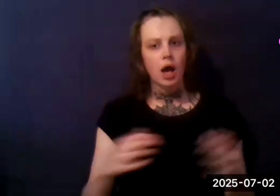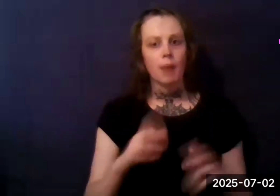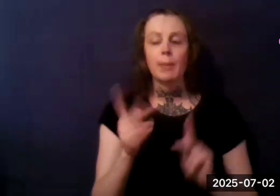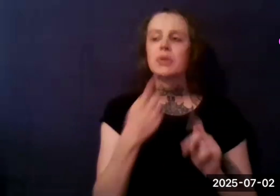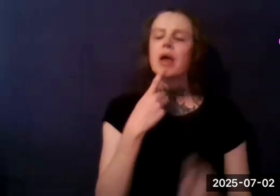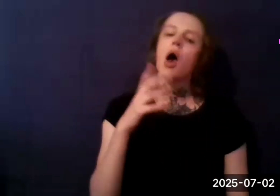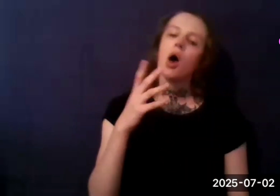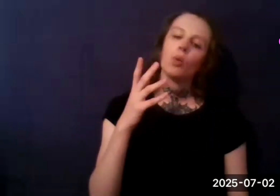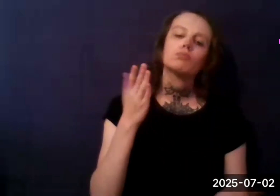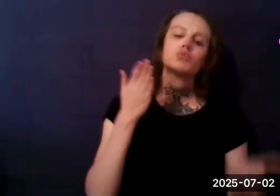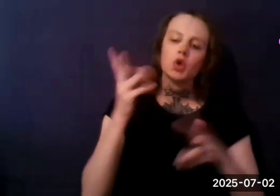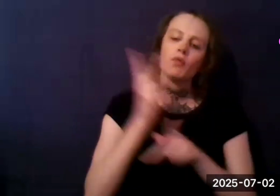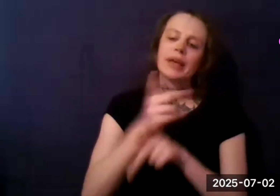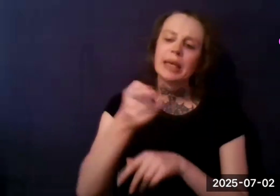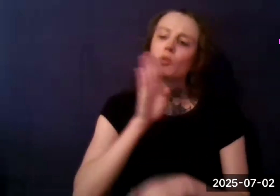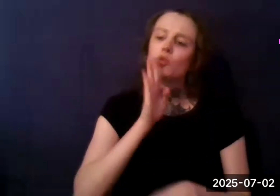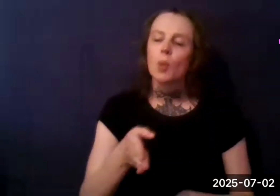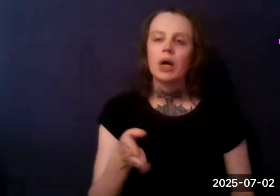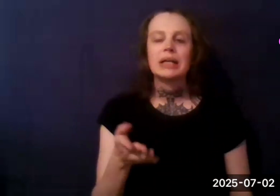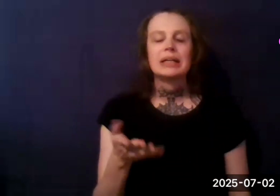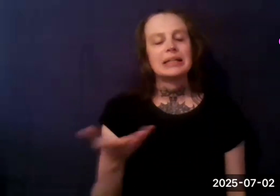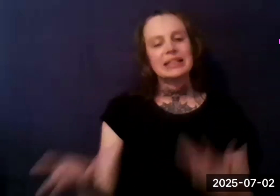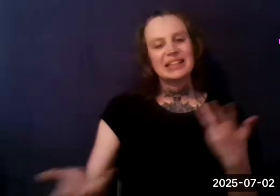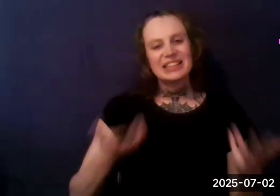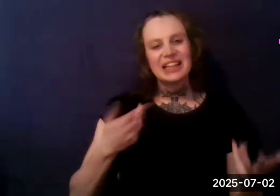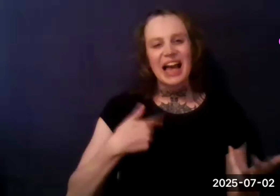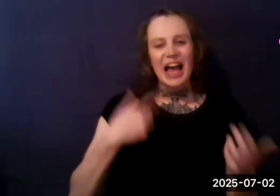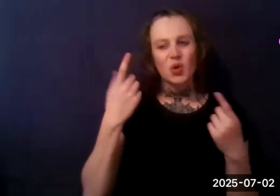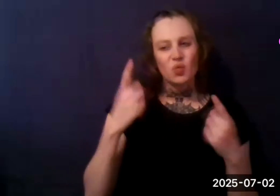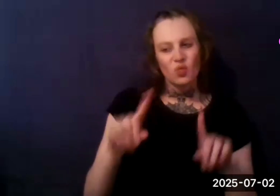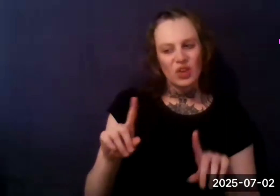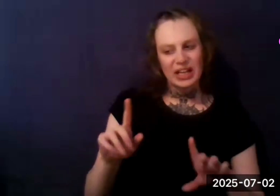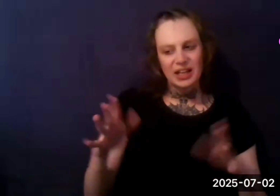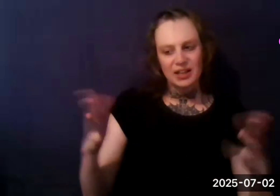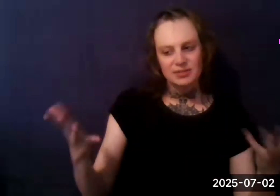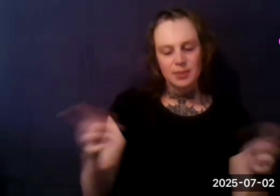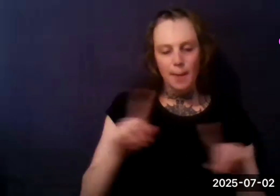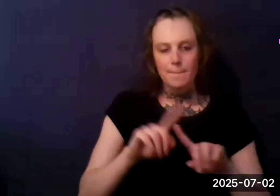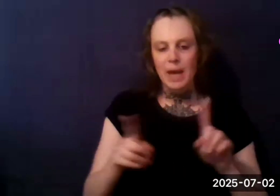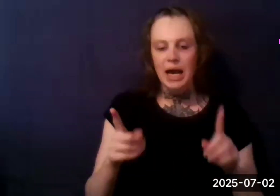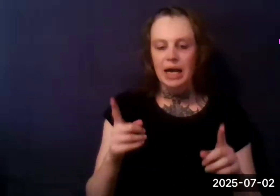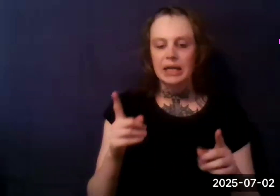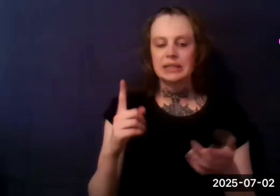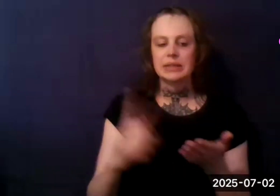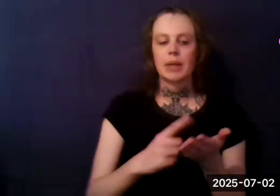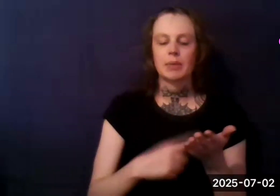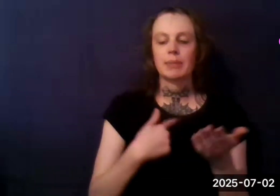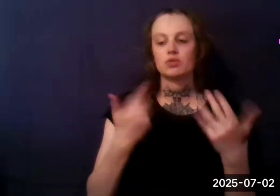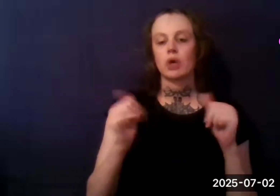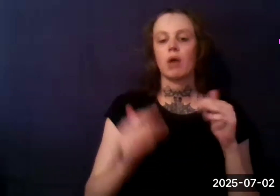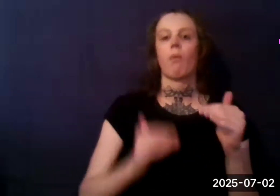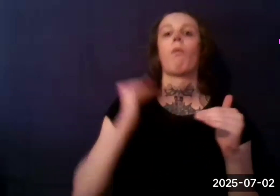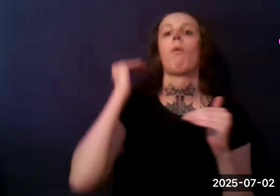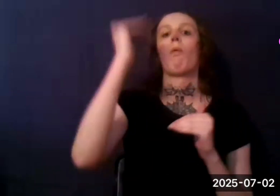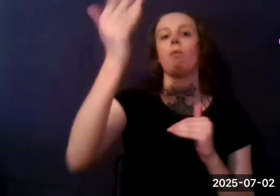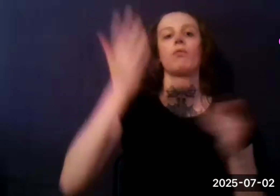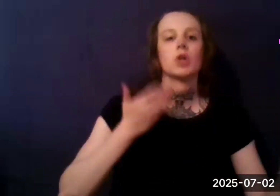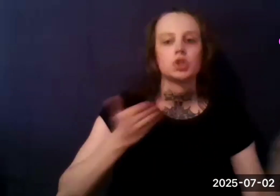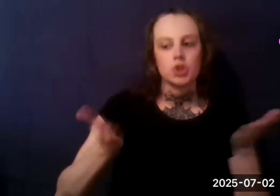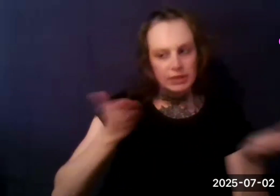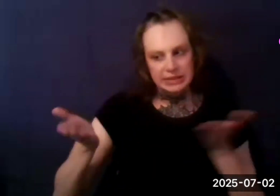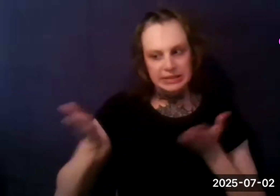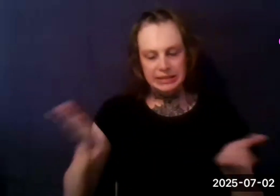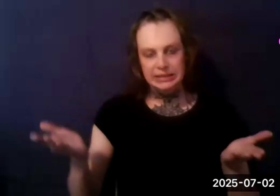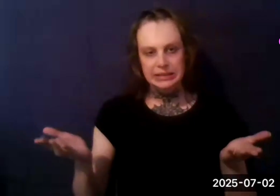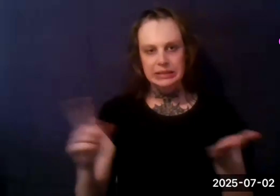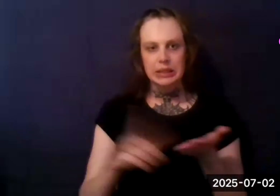saying that, but for me, I've taken that a little too far at times. There have been times in my sobriety where the only meetings